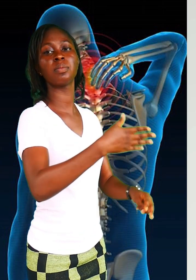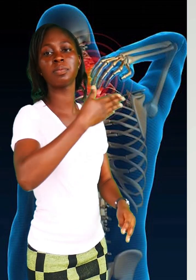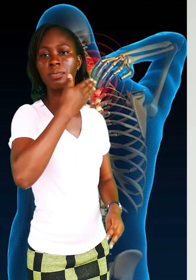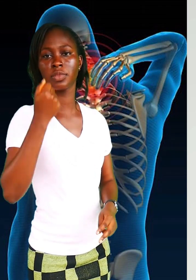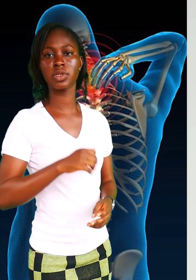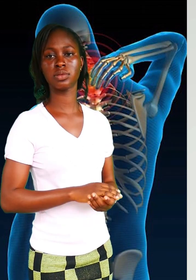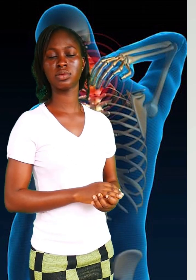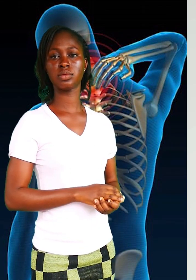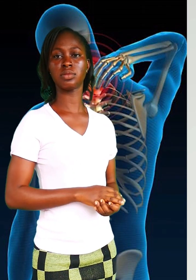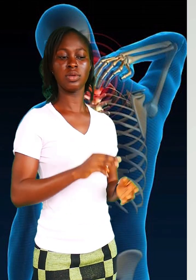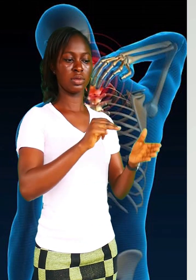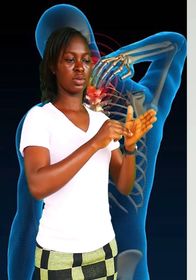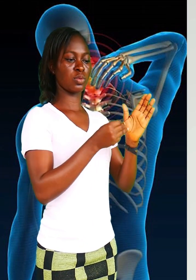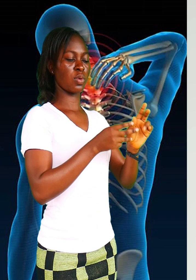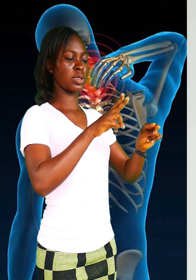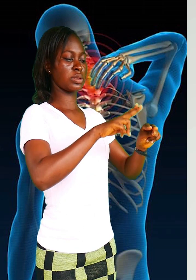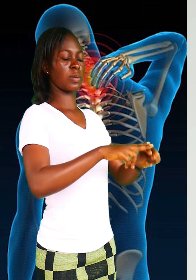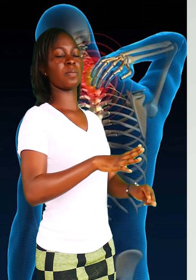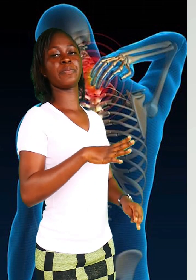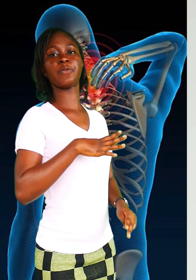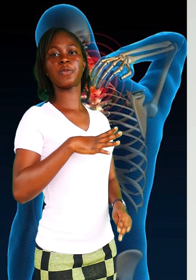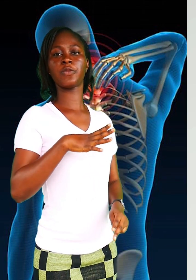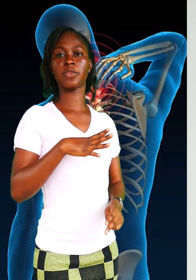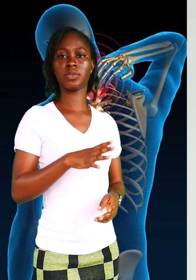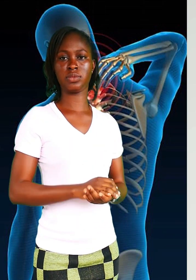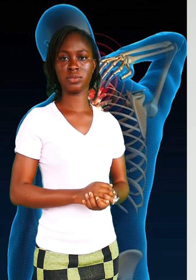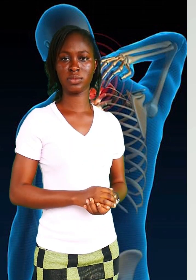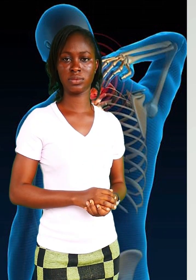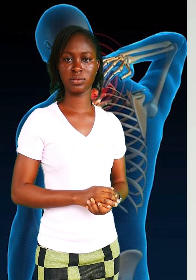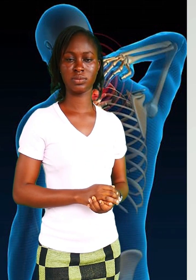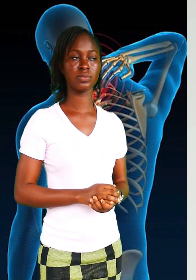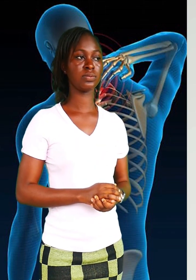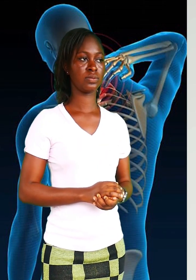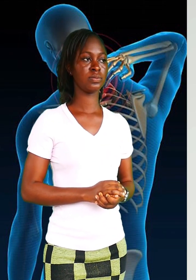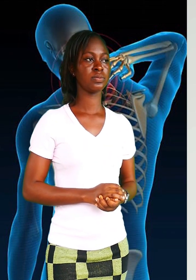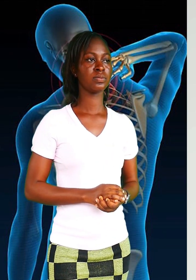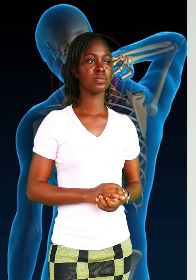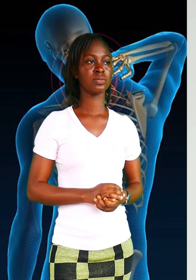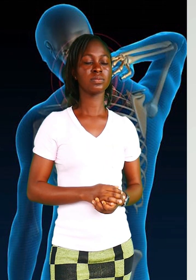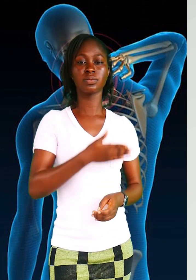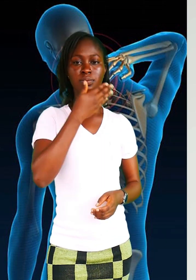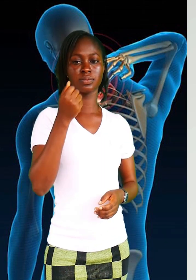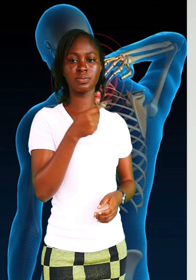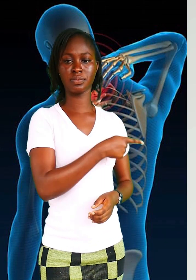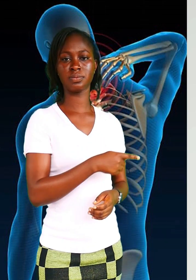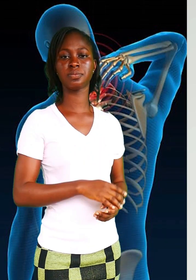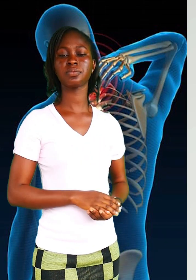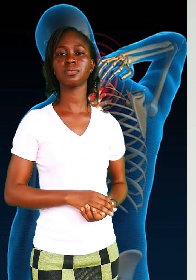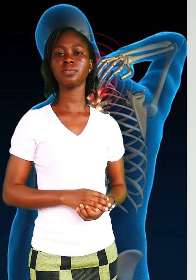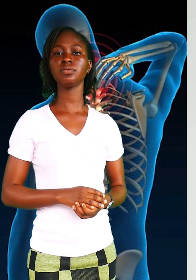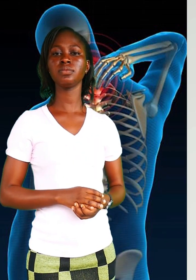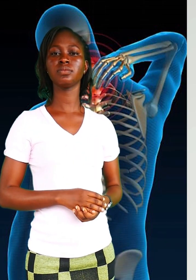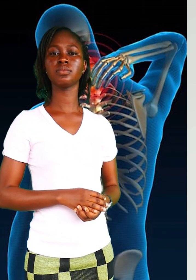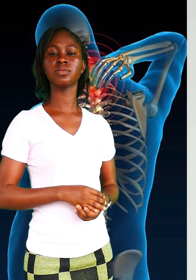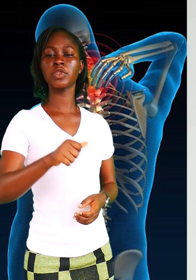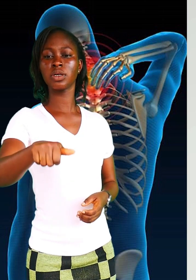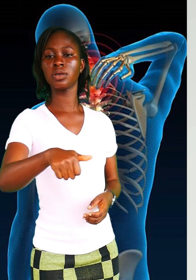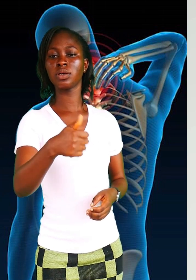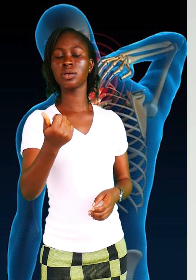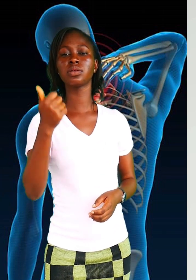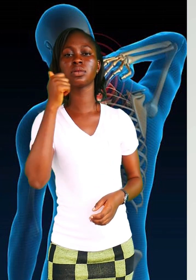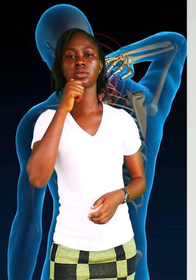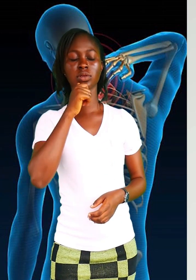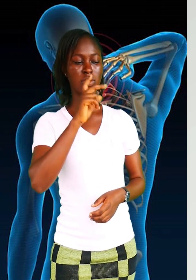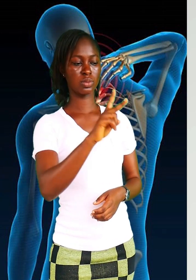se odi ne to pima kunyano ene odi na chi atwere ono ne de ne ye eye kama pa ene abaya dia